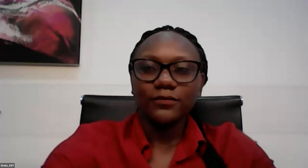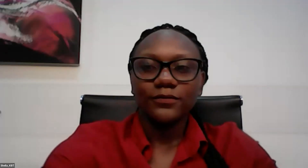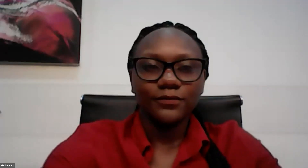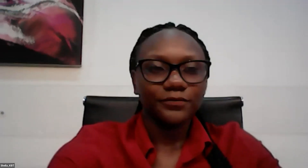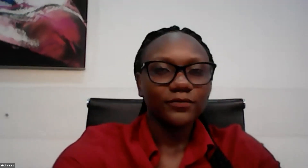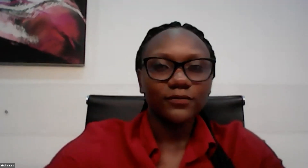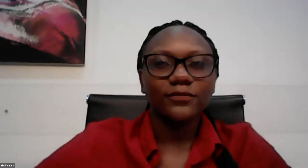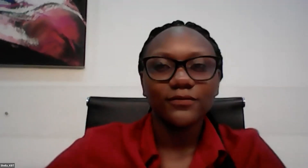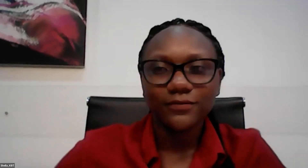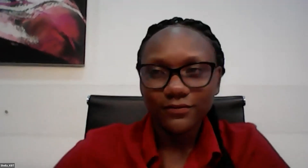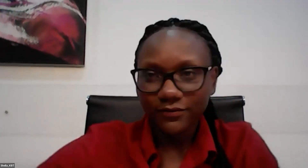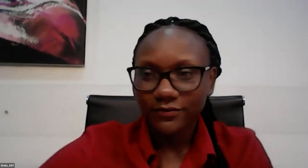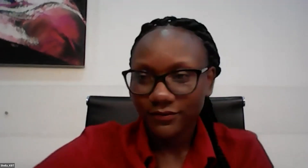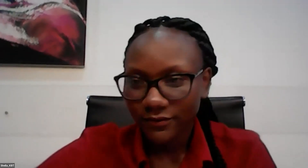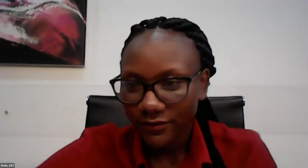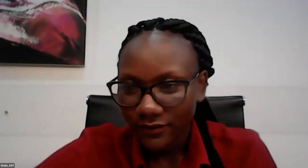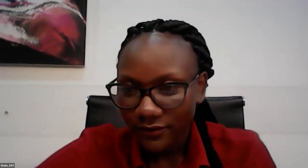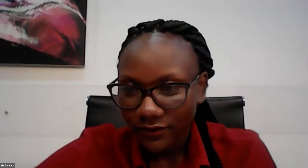Mm.